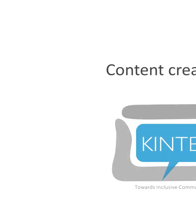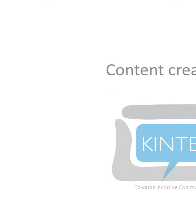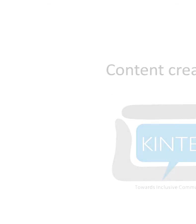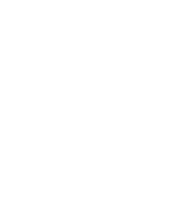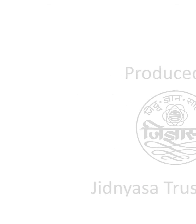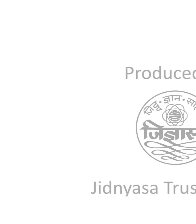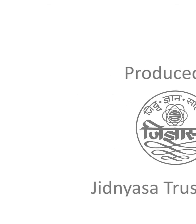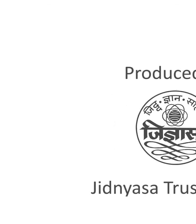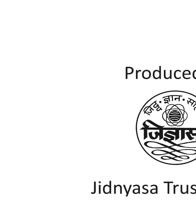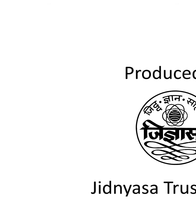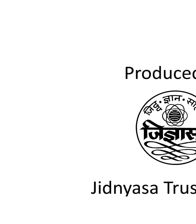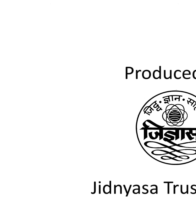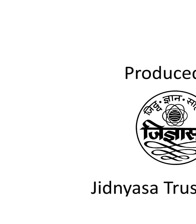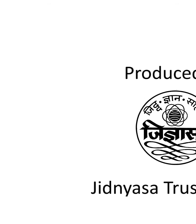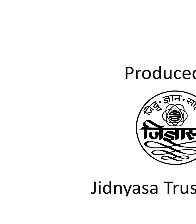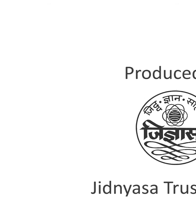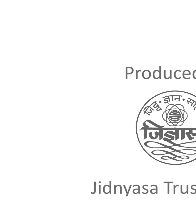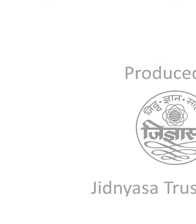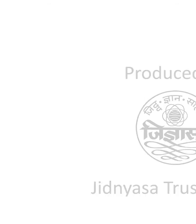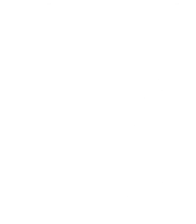We'll be